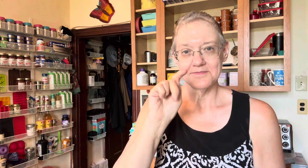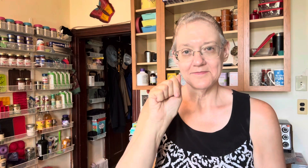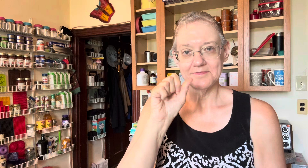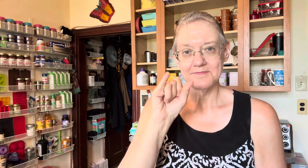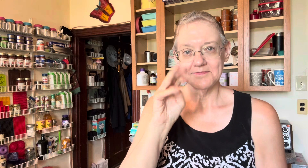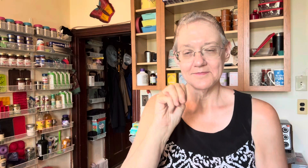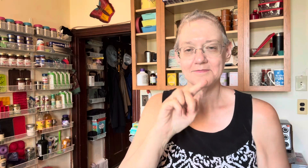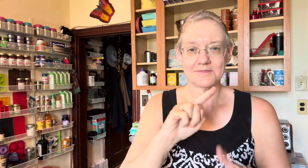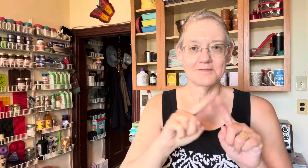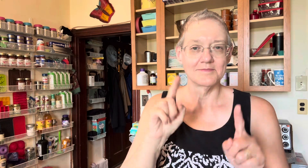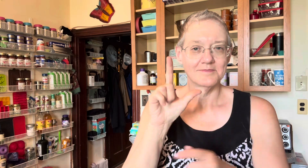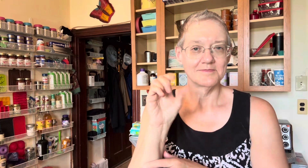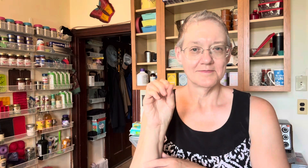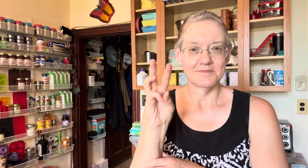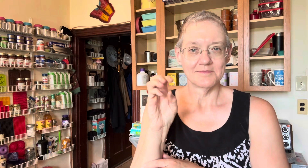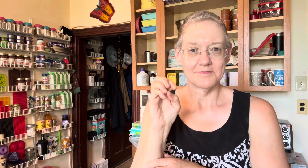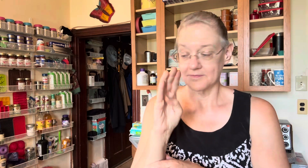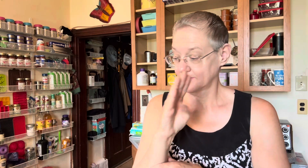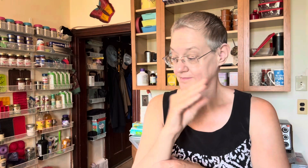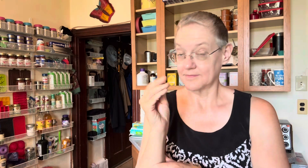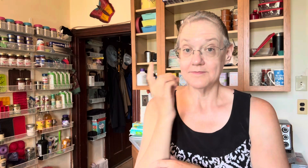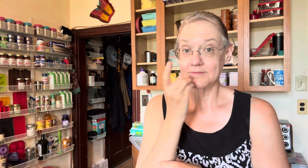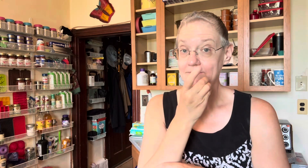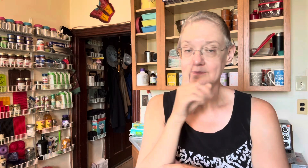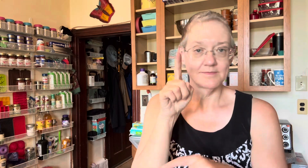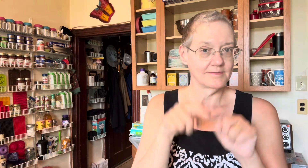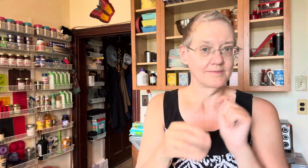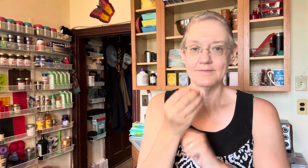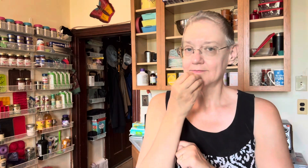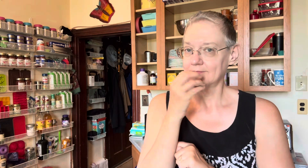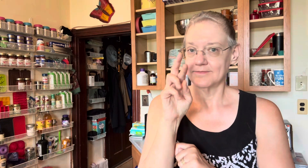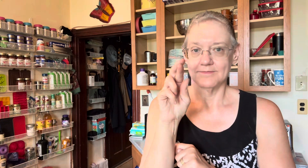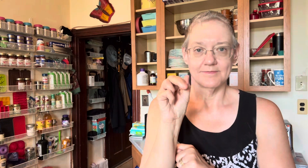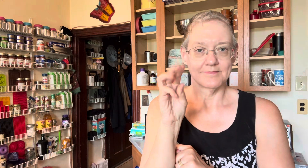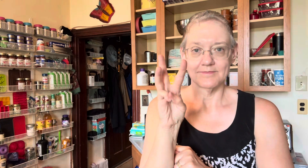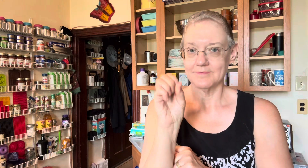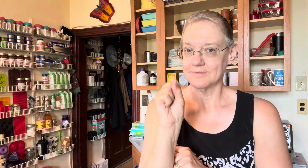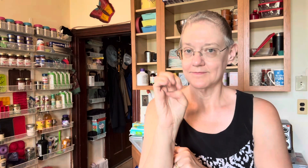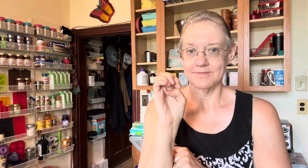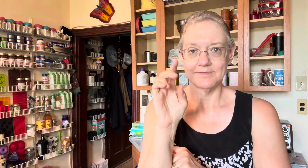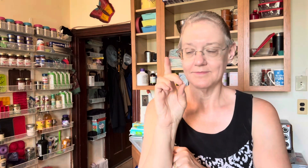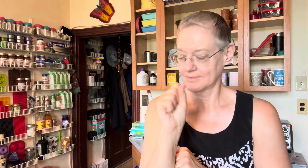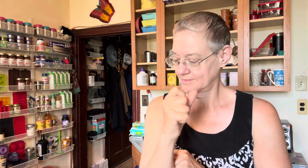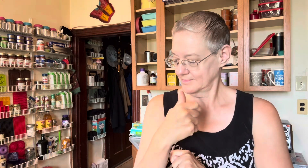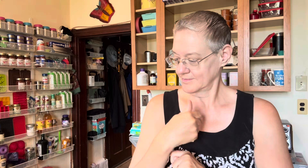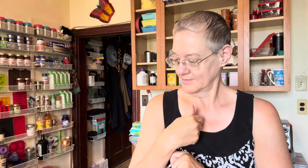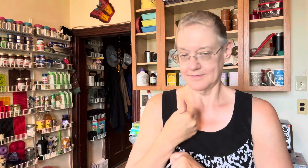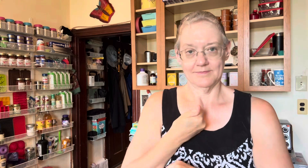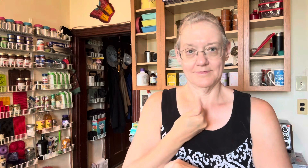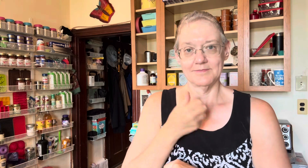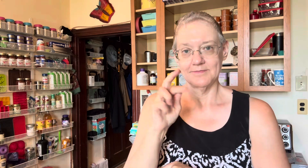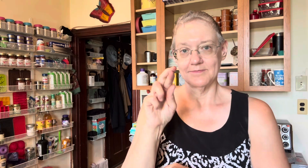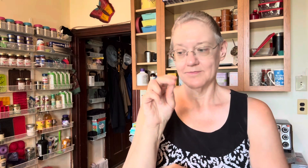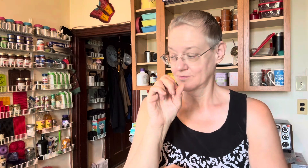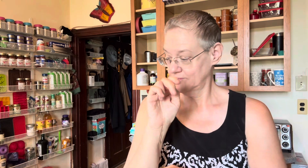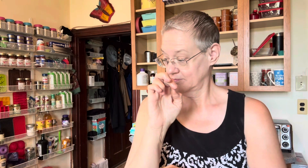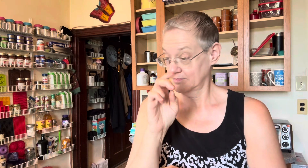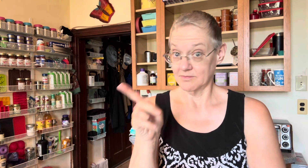in potassium, but they're low in carbs. And Dale can't eat them raw, so I did roast them